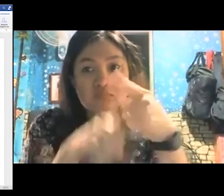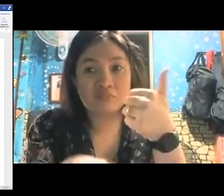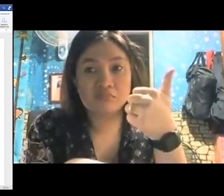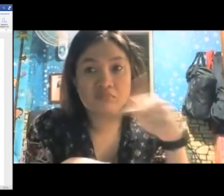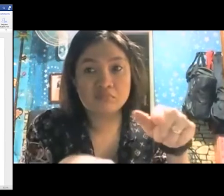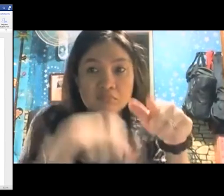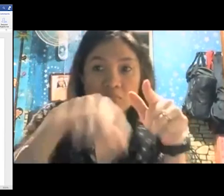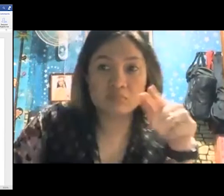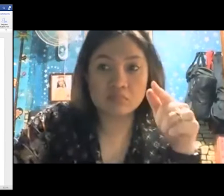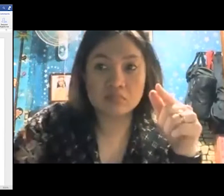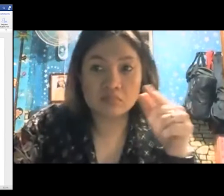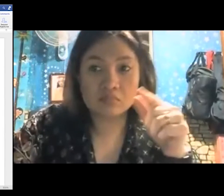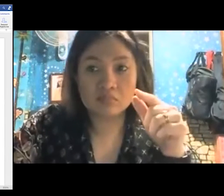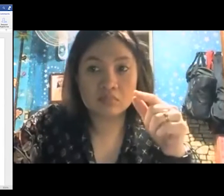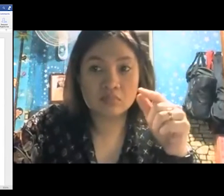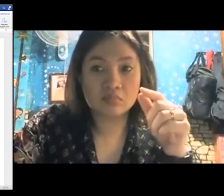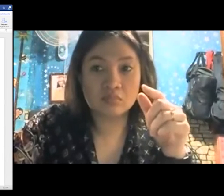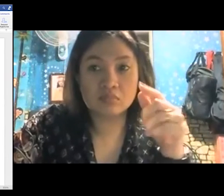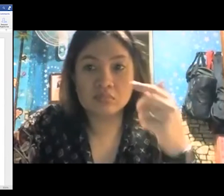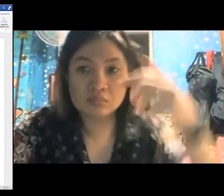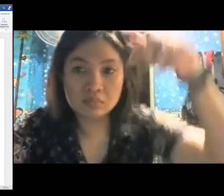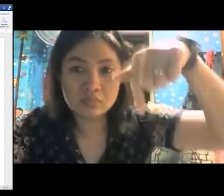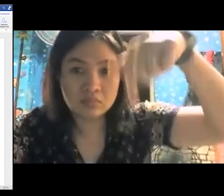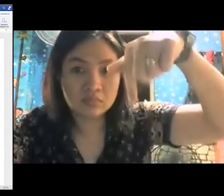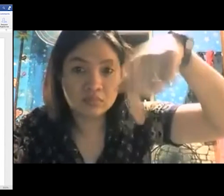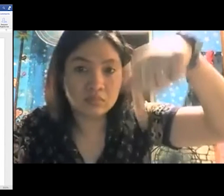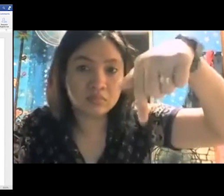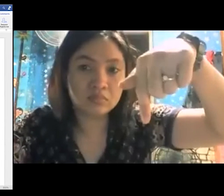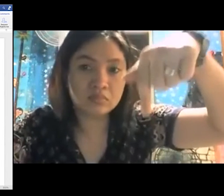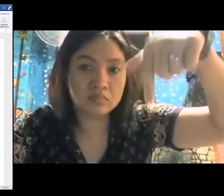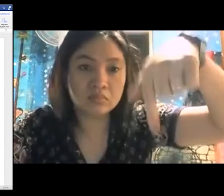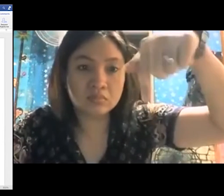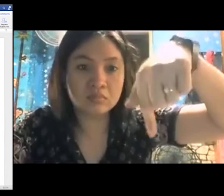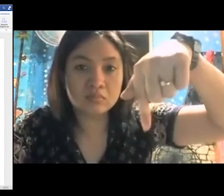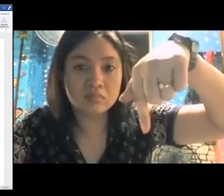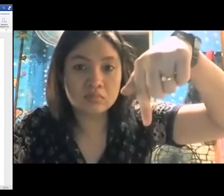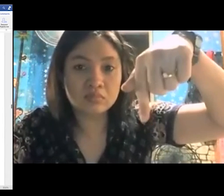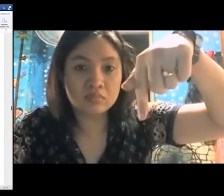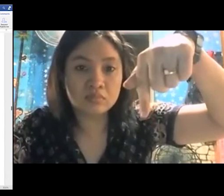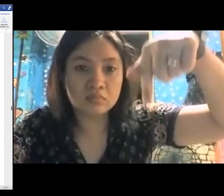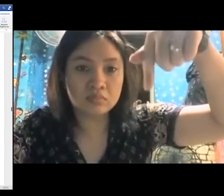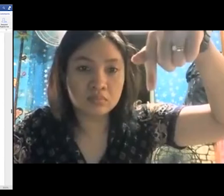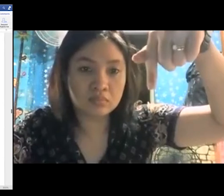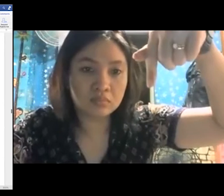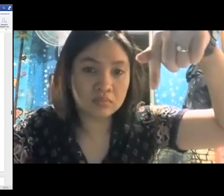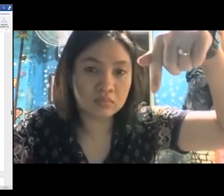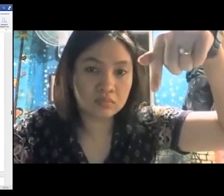Then we have minus and then multiplication. Okay. Go down.